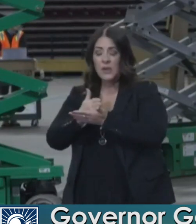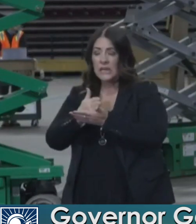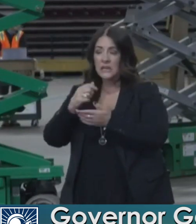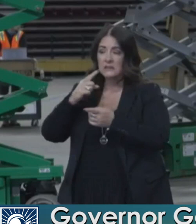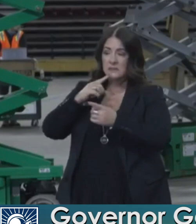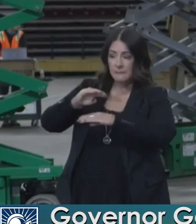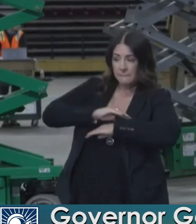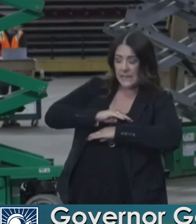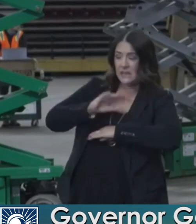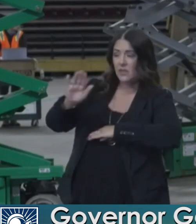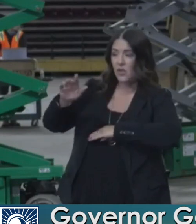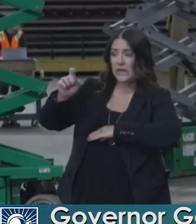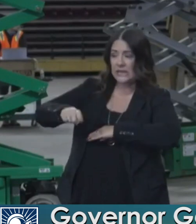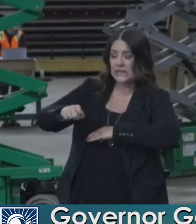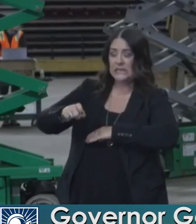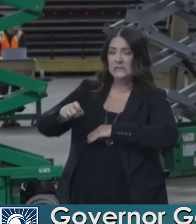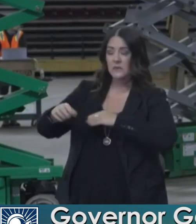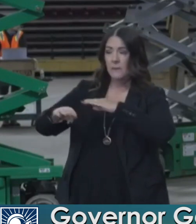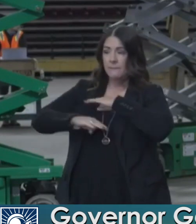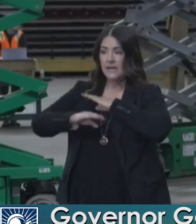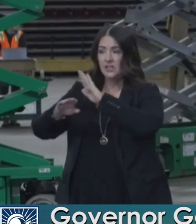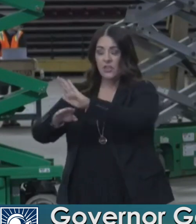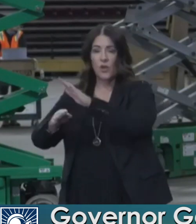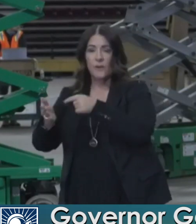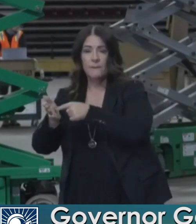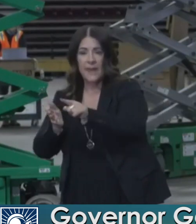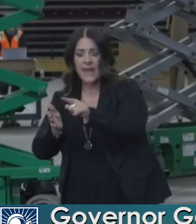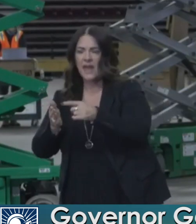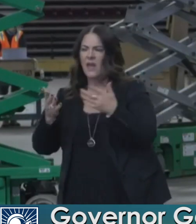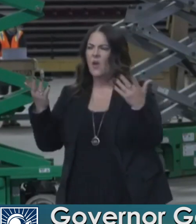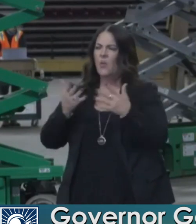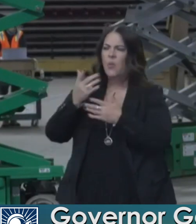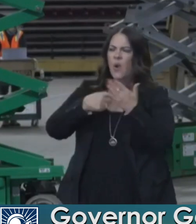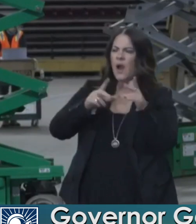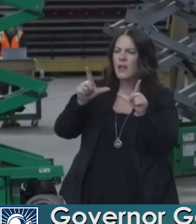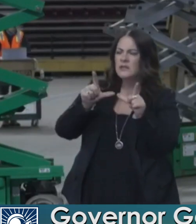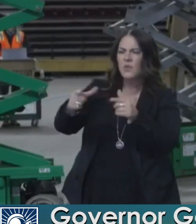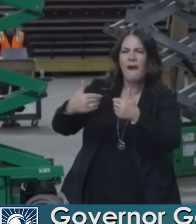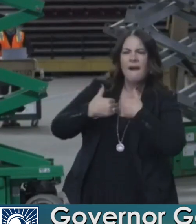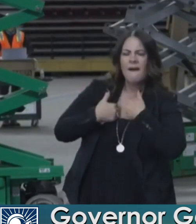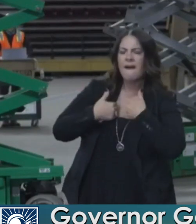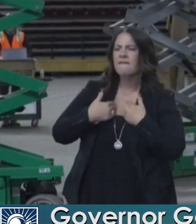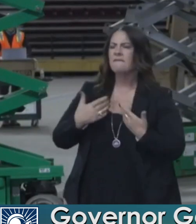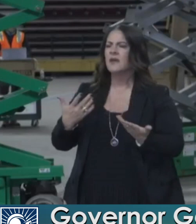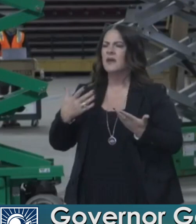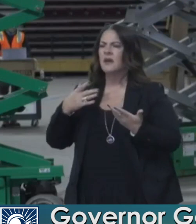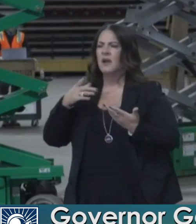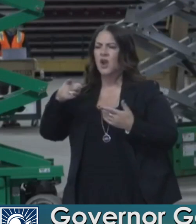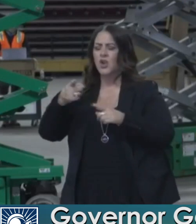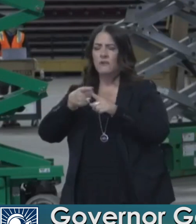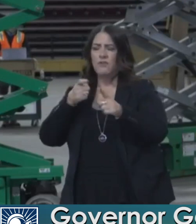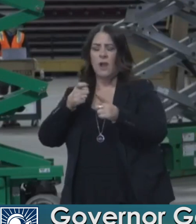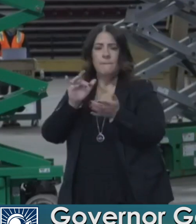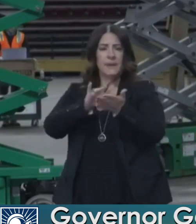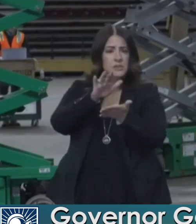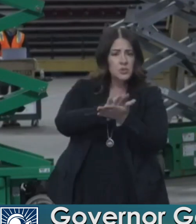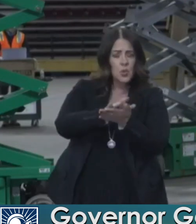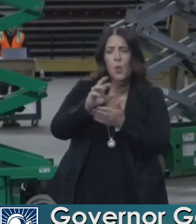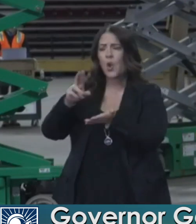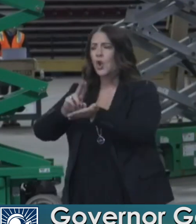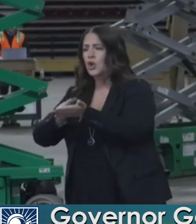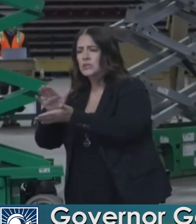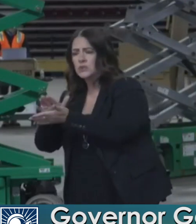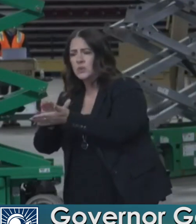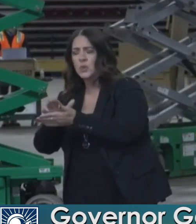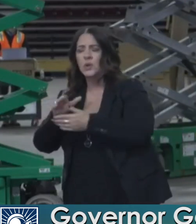match. The skill sets, looking where people are in their licensing process and queue. Are you coming from a medical school or nursing school?